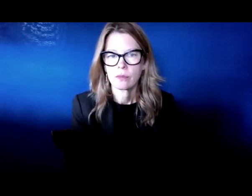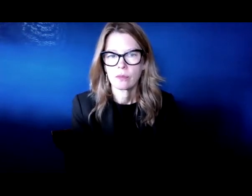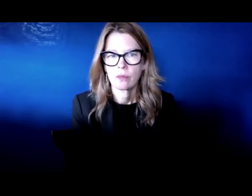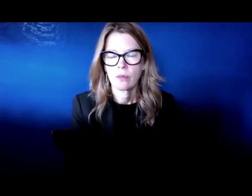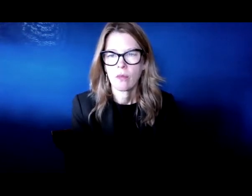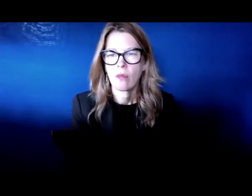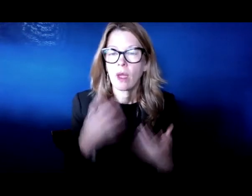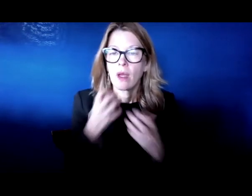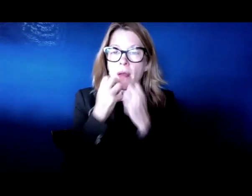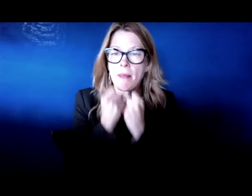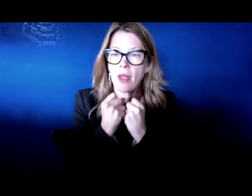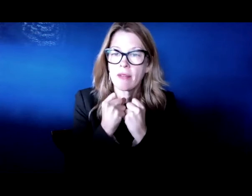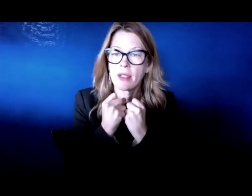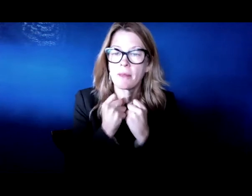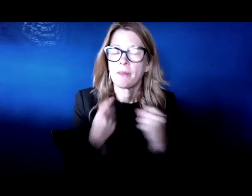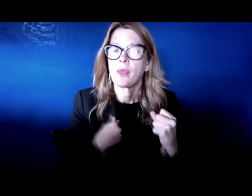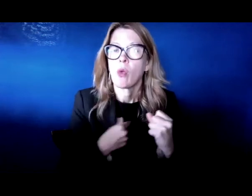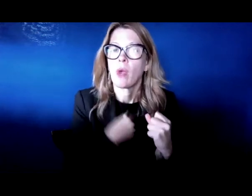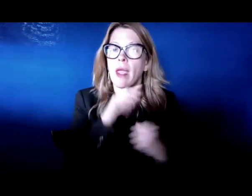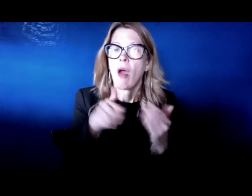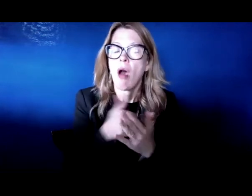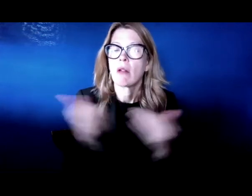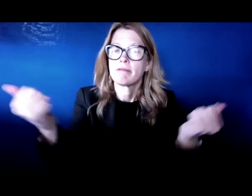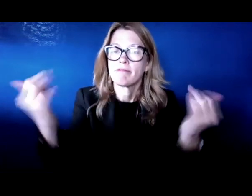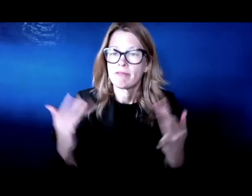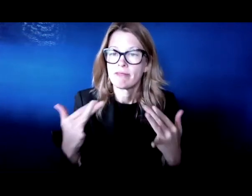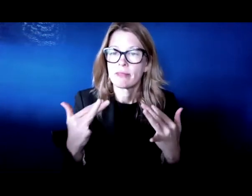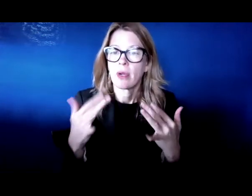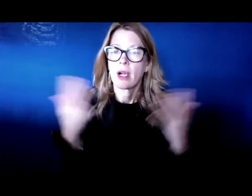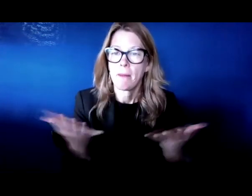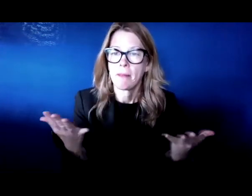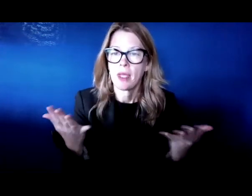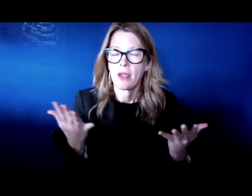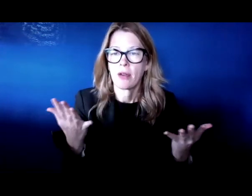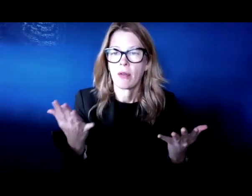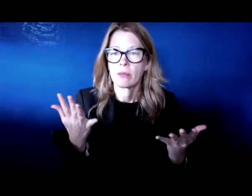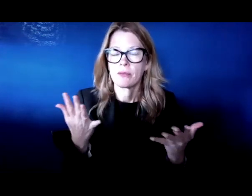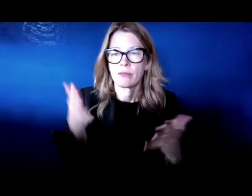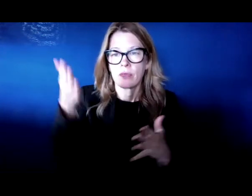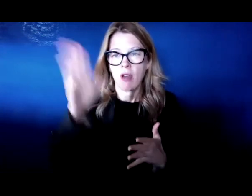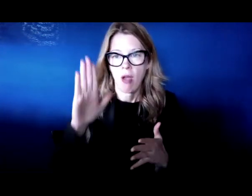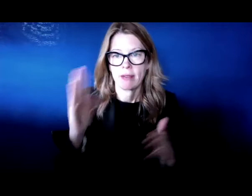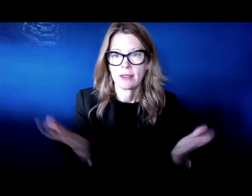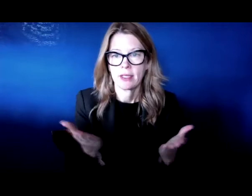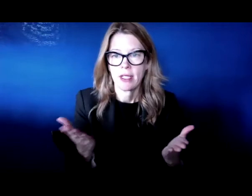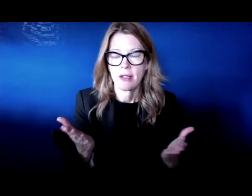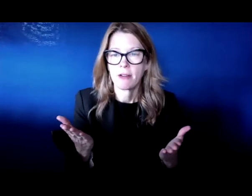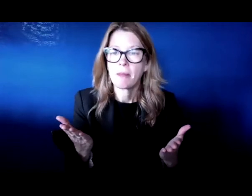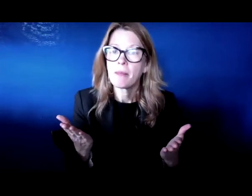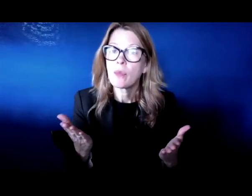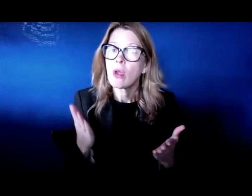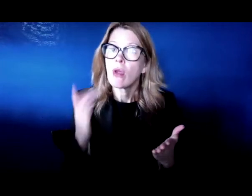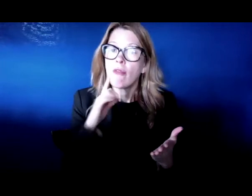Dearly beloved, we have come together in the presence of Almighty God, our Heavenly Father, to set forth His